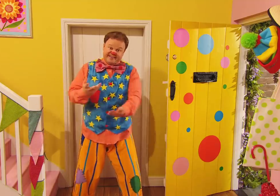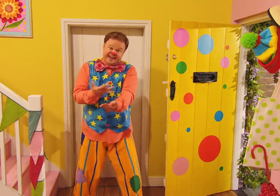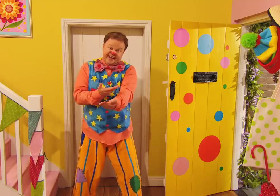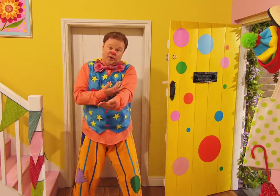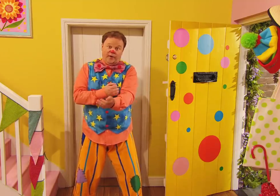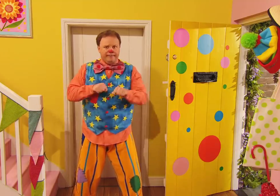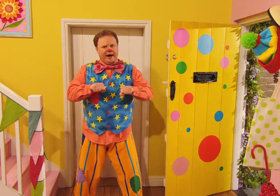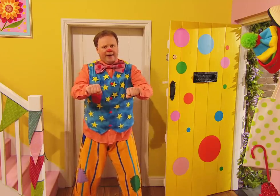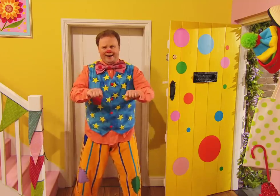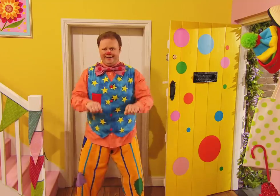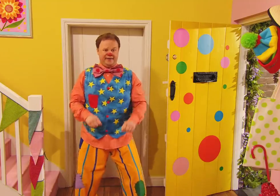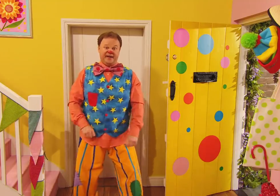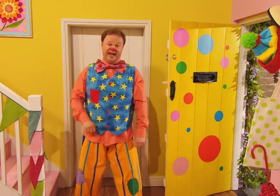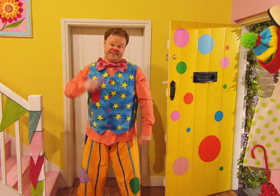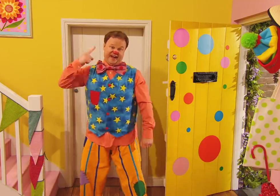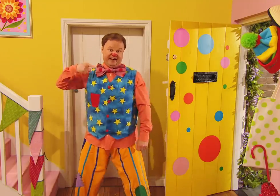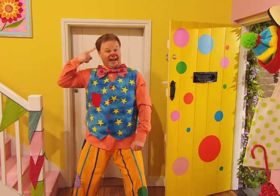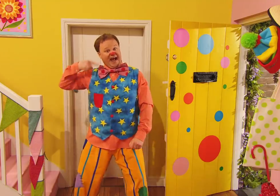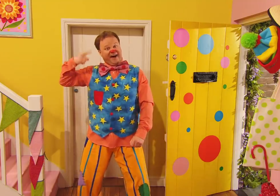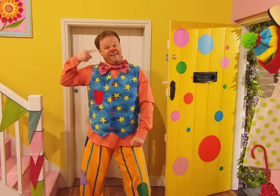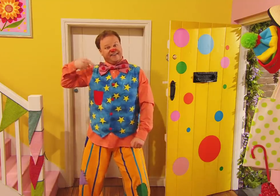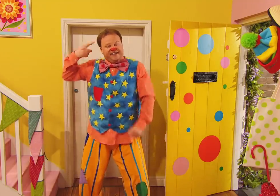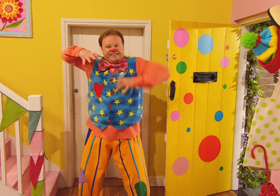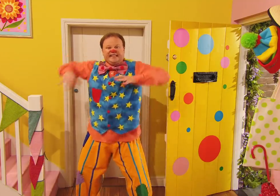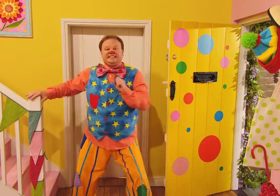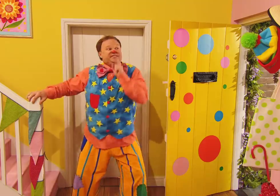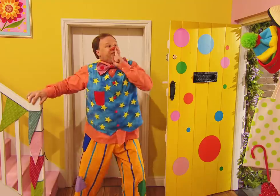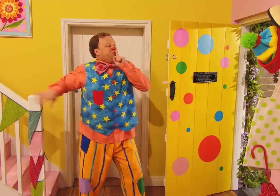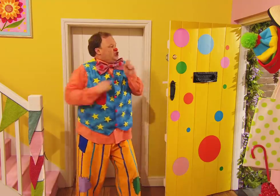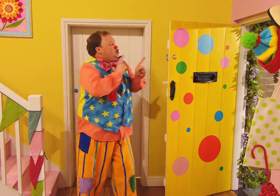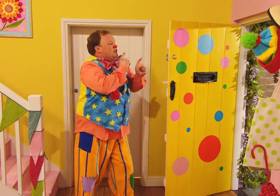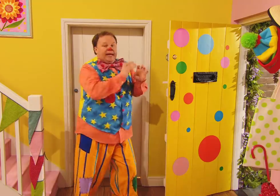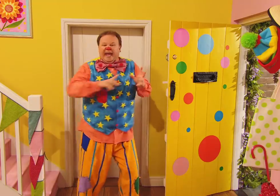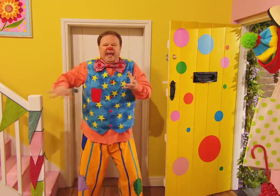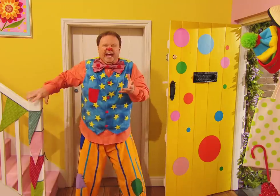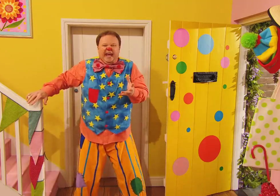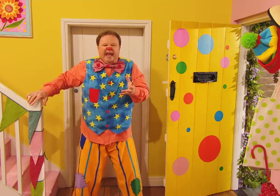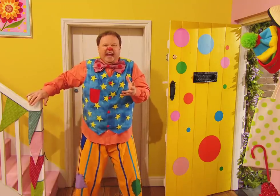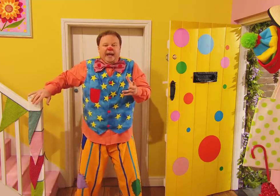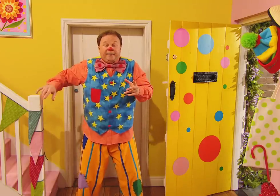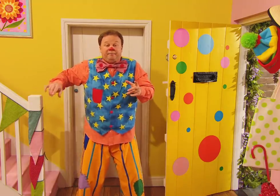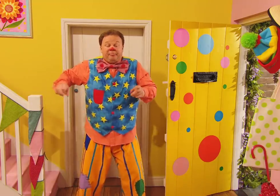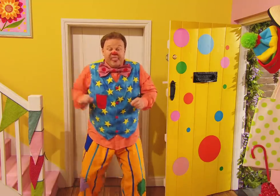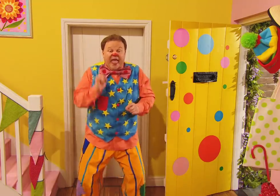a lawnmower. It's very loud. Why don't you close the door, Mr. Tumble?